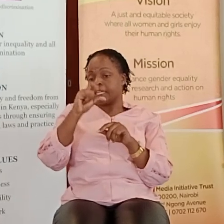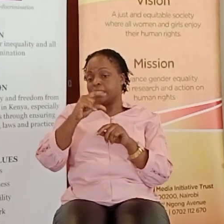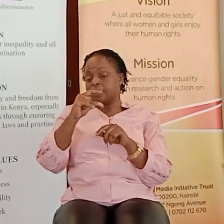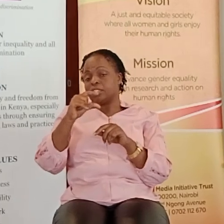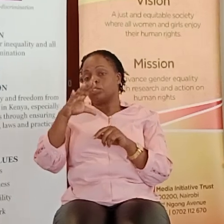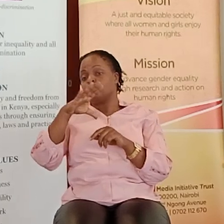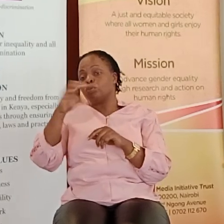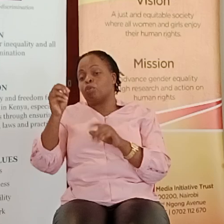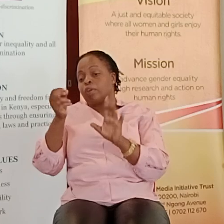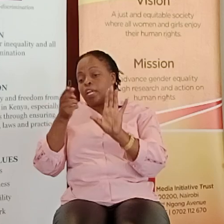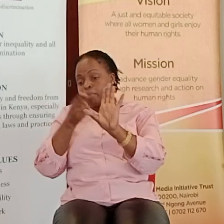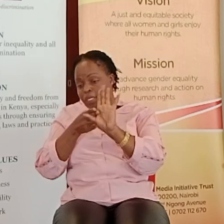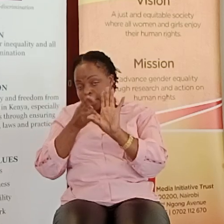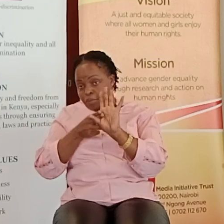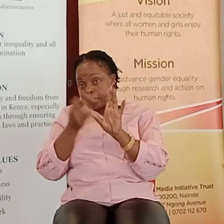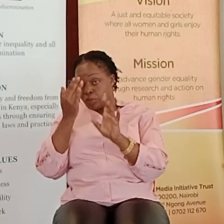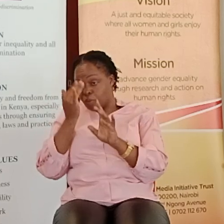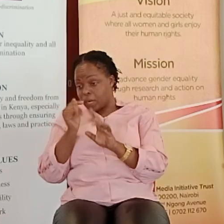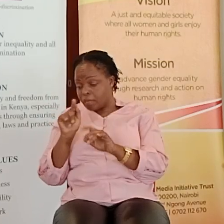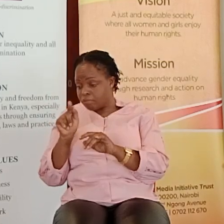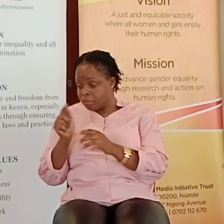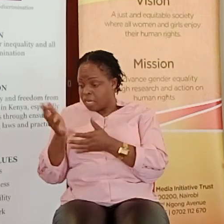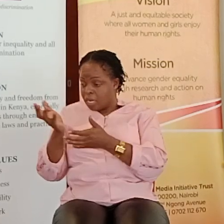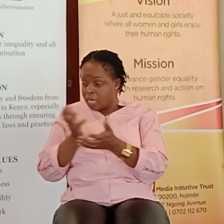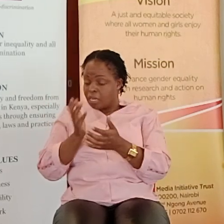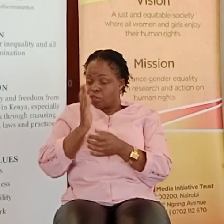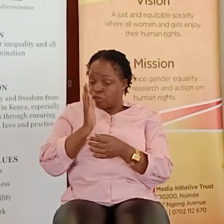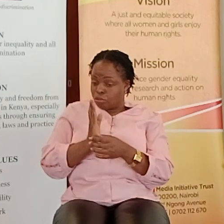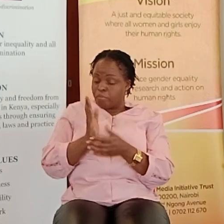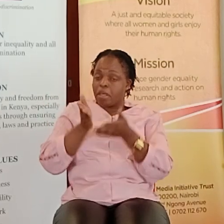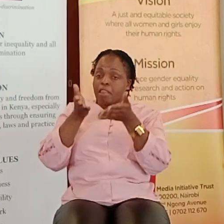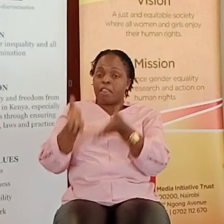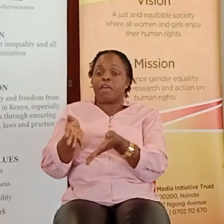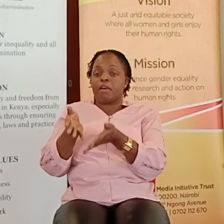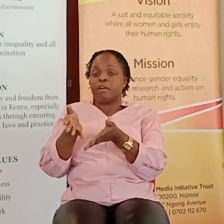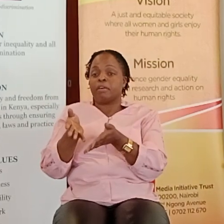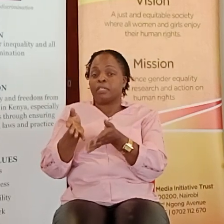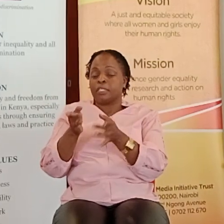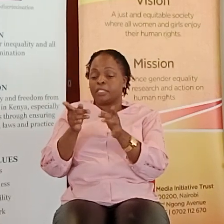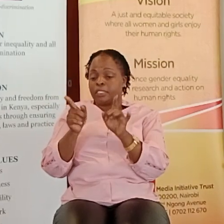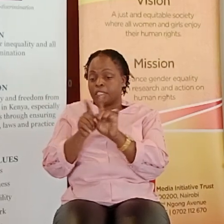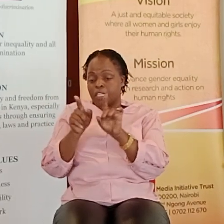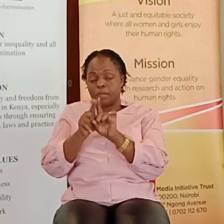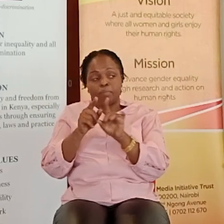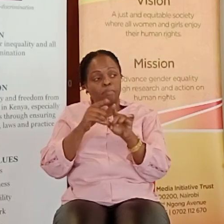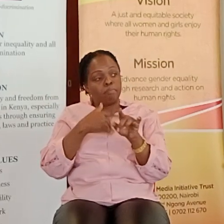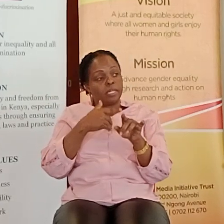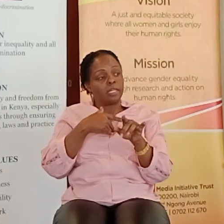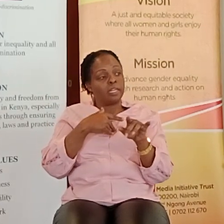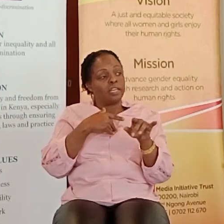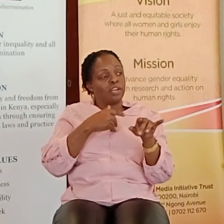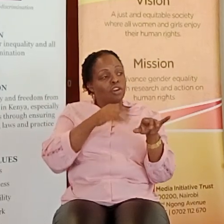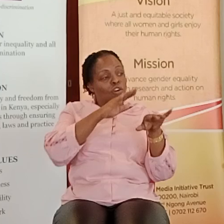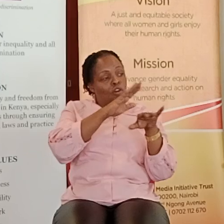participate, because they need to be at the table. And so I call upon Agnes now to collaborate with